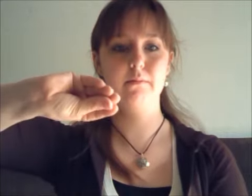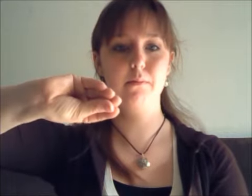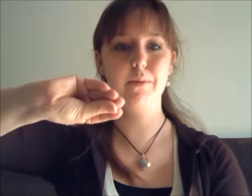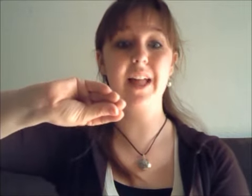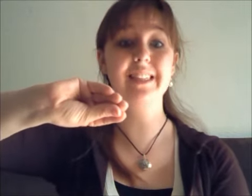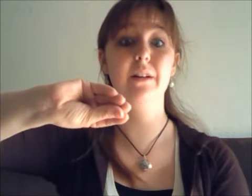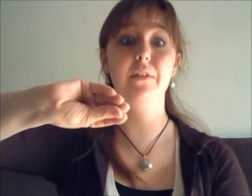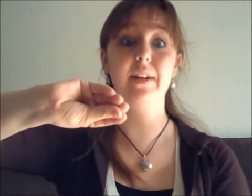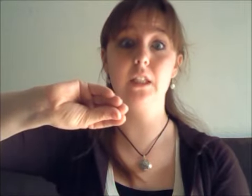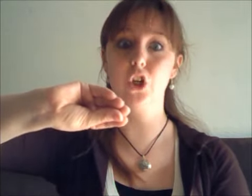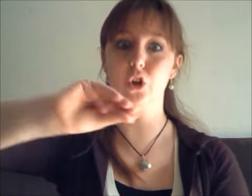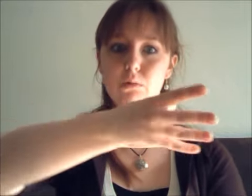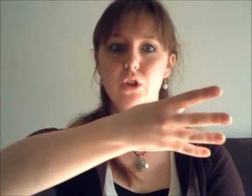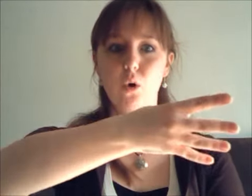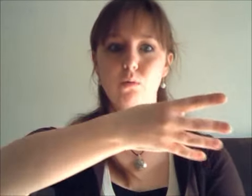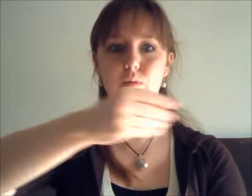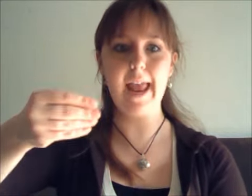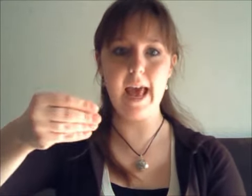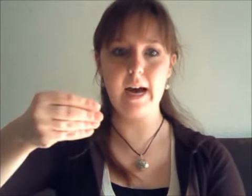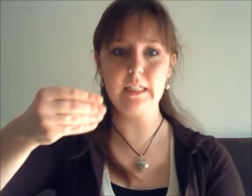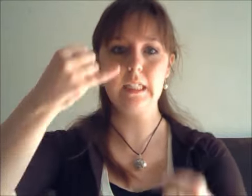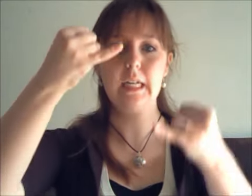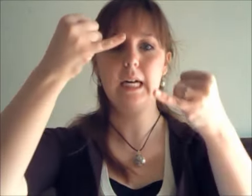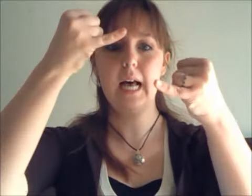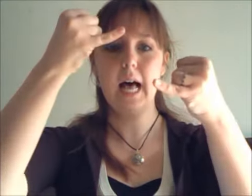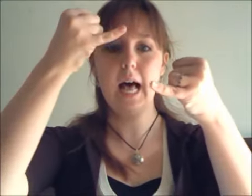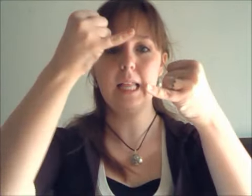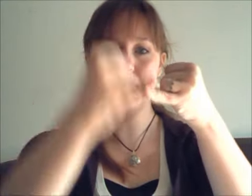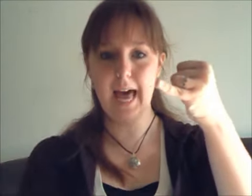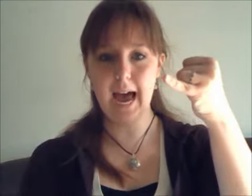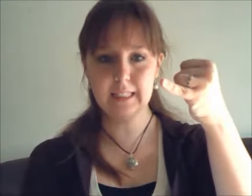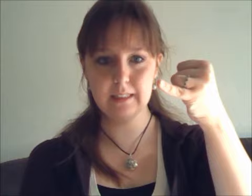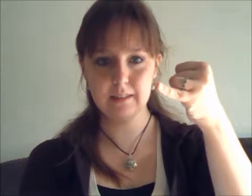But that's going to be facing you. So, and last,